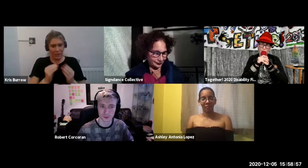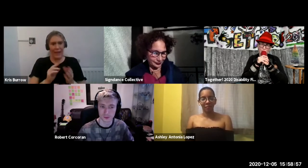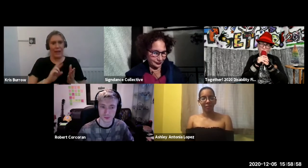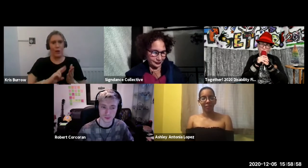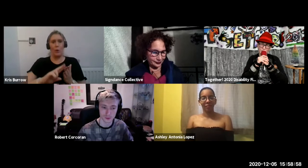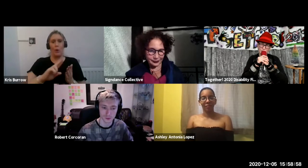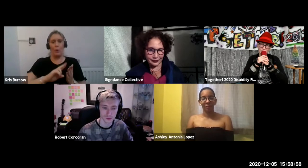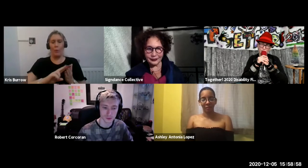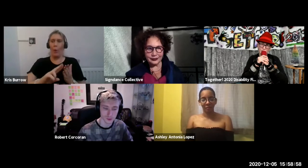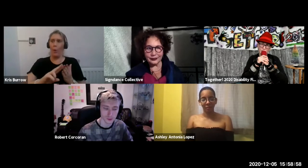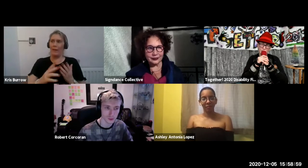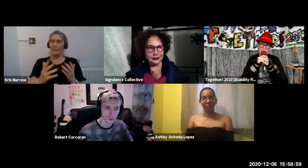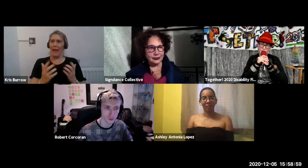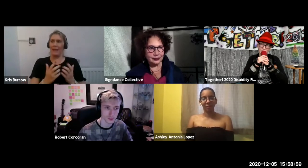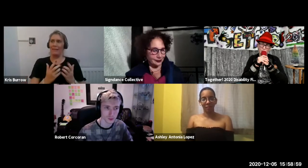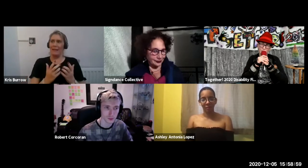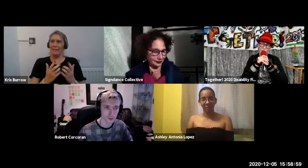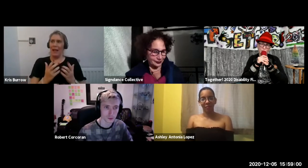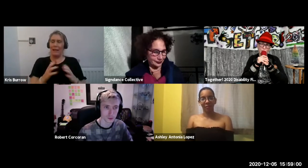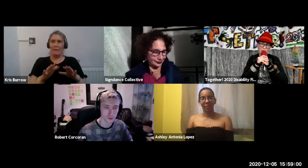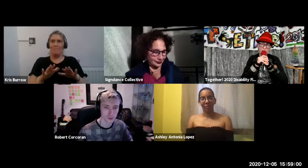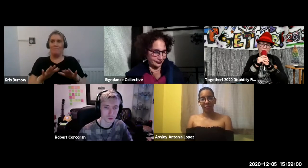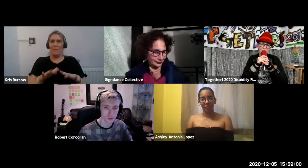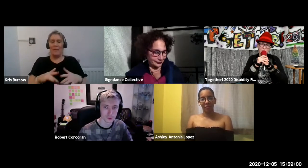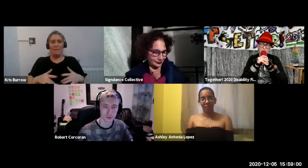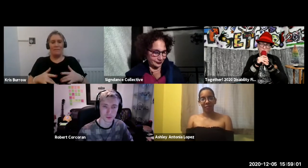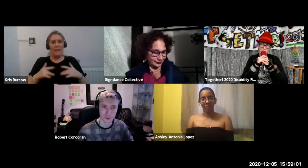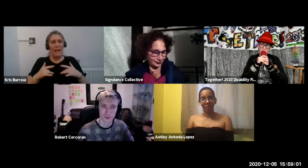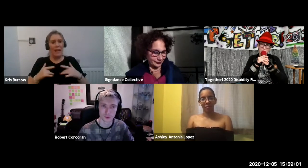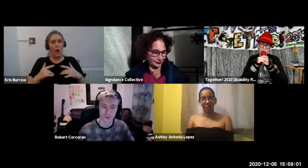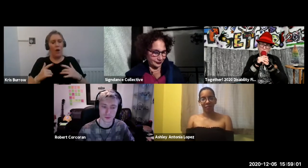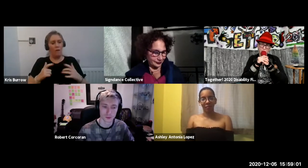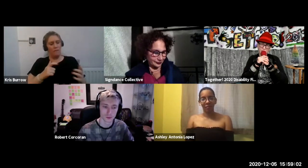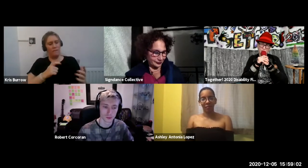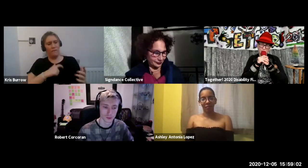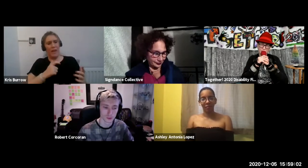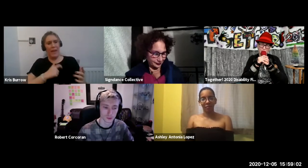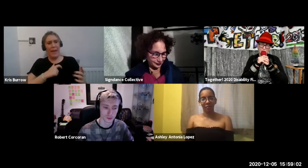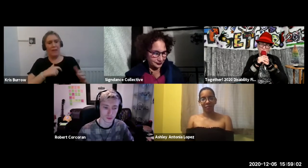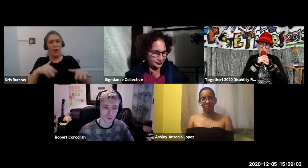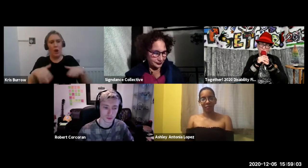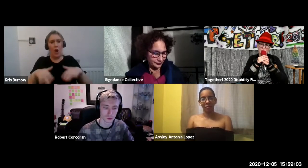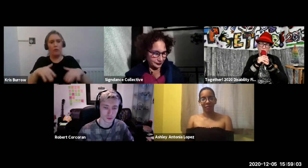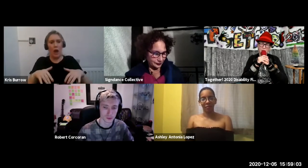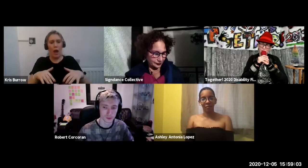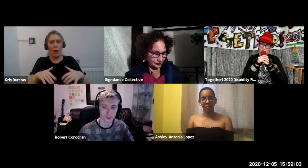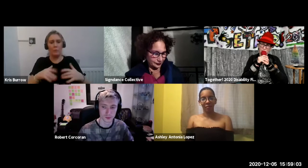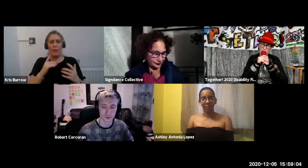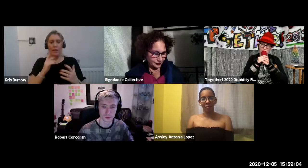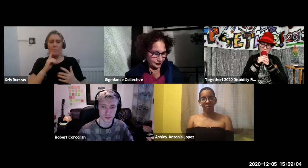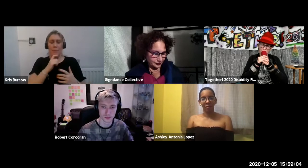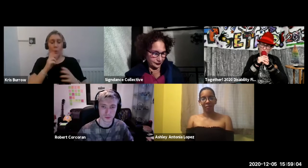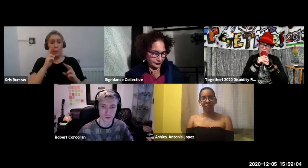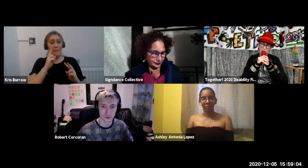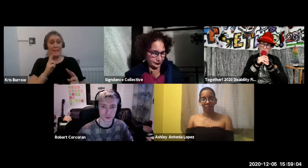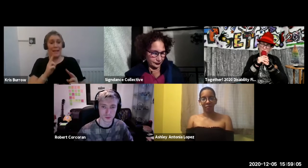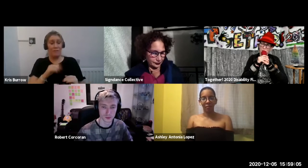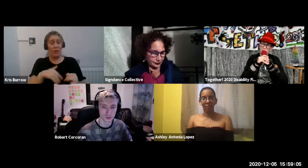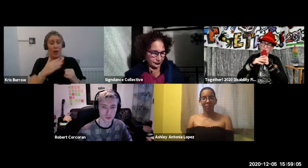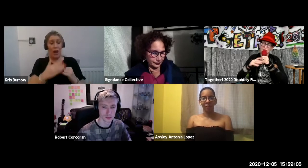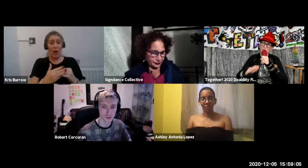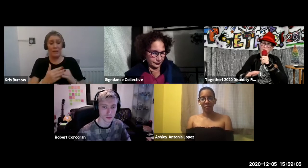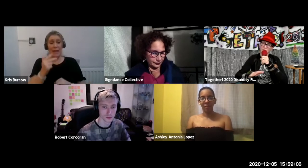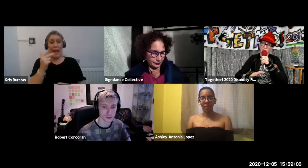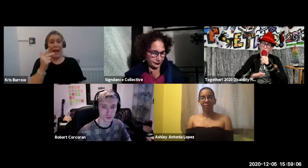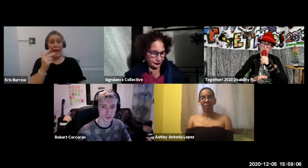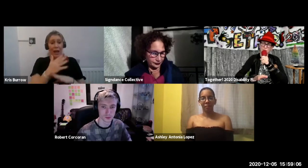whole touch of fear and horror, where the only people we've seen in the last 8.5 months in real life have been